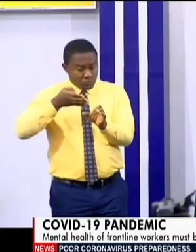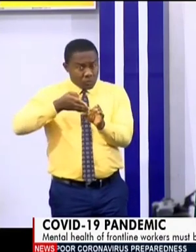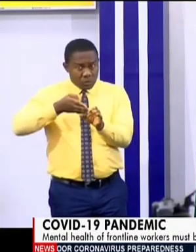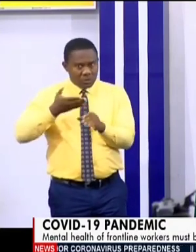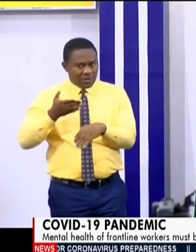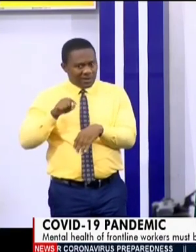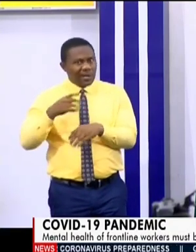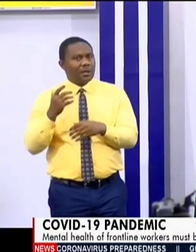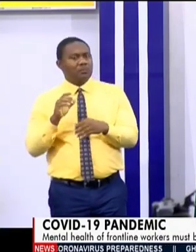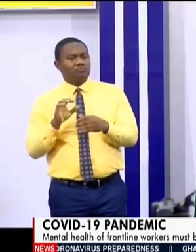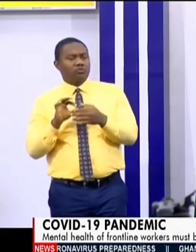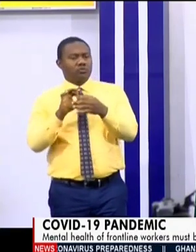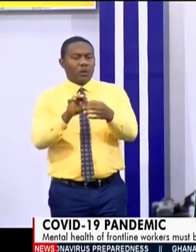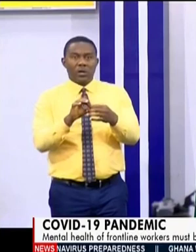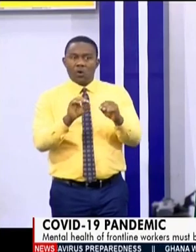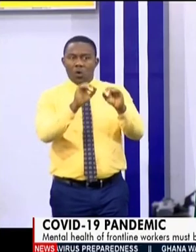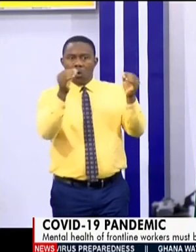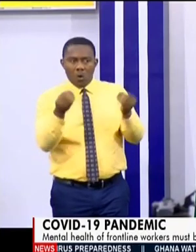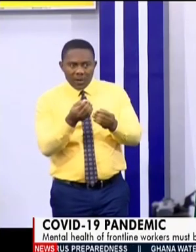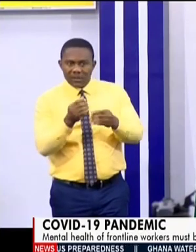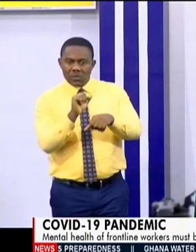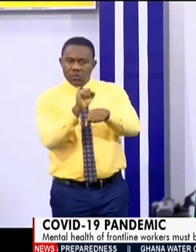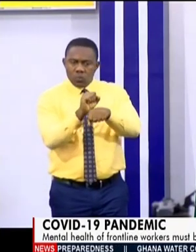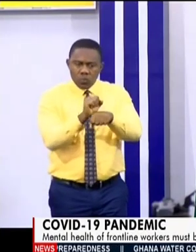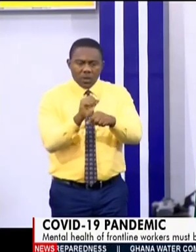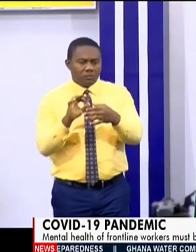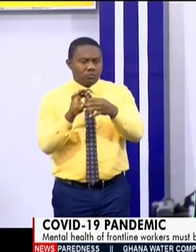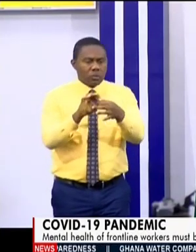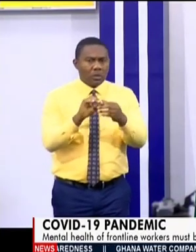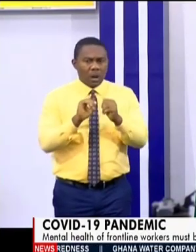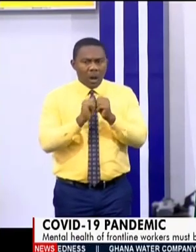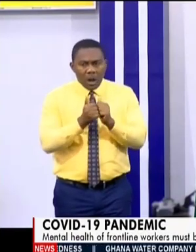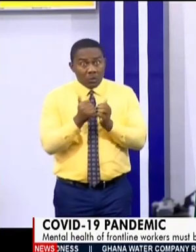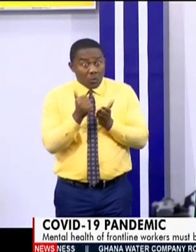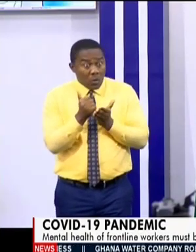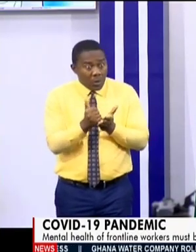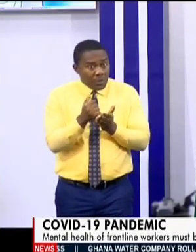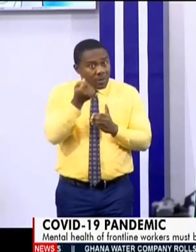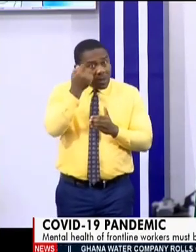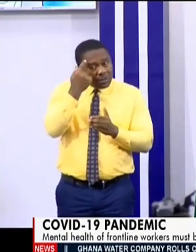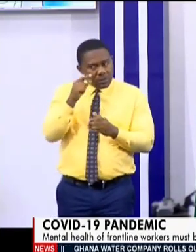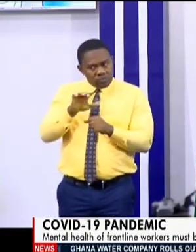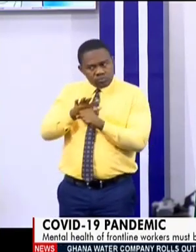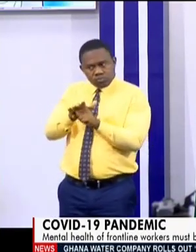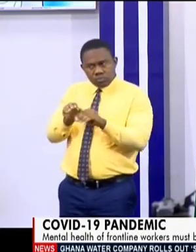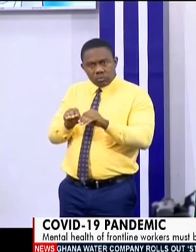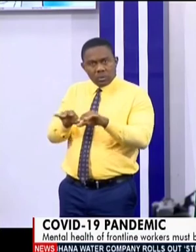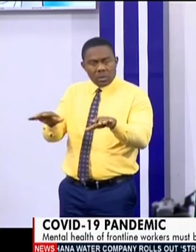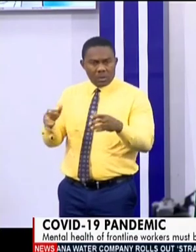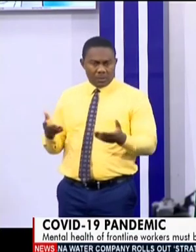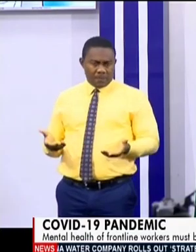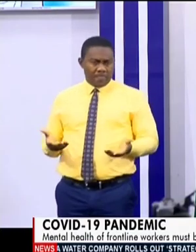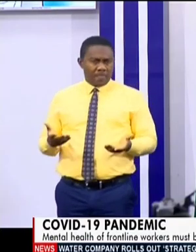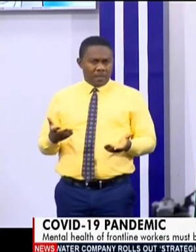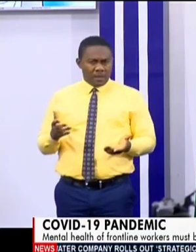they have been working with organizations to cope with this changing trend as a result of COVID-19. We cannot operate the way